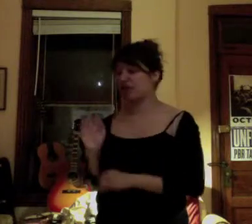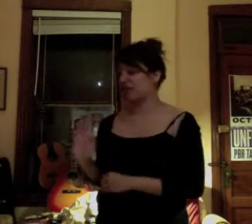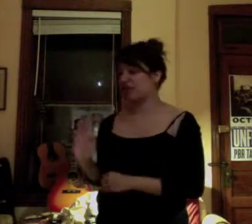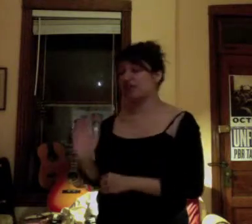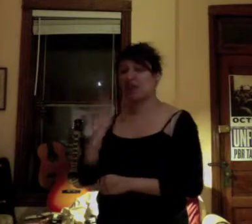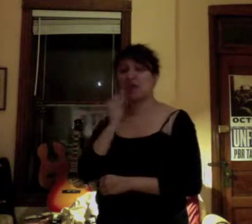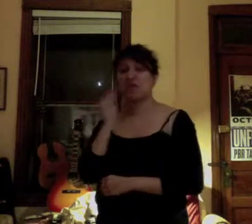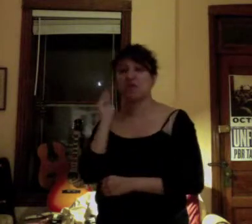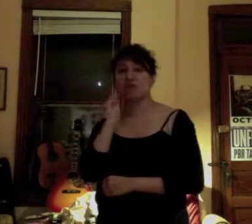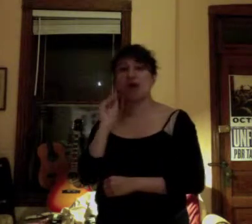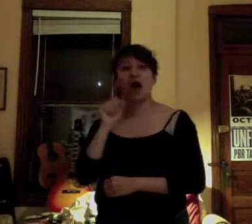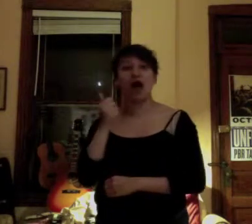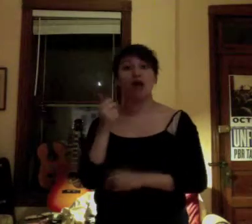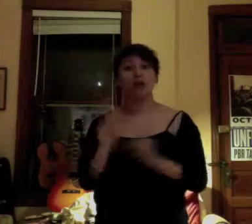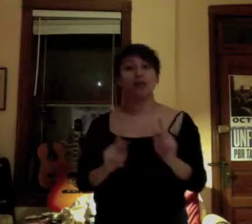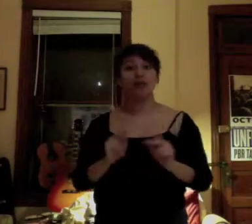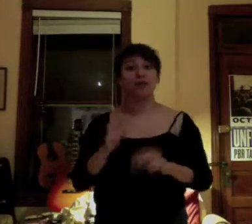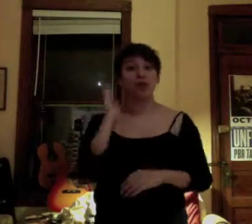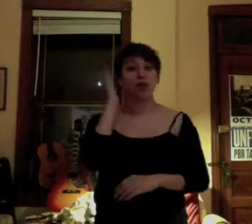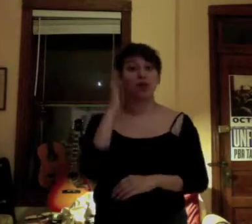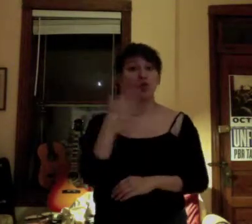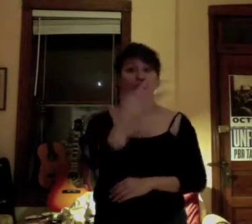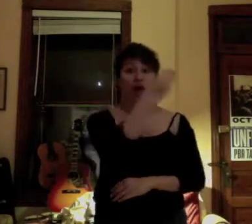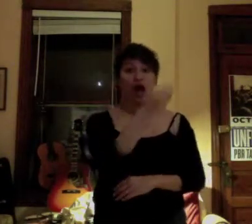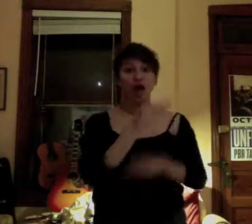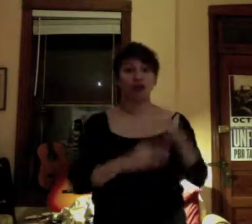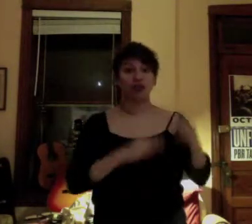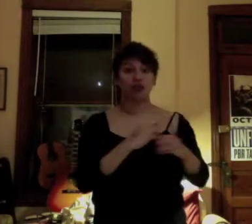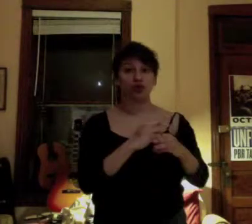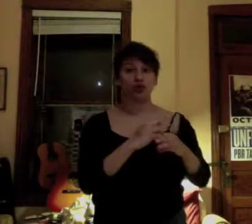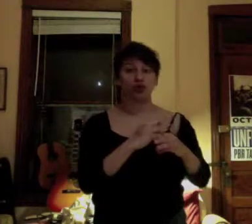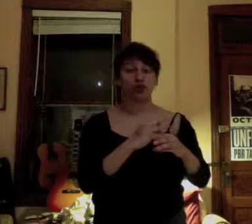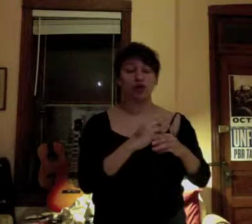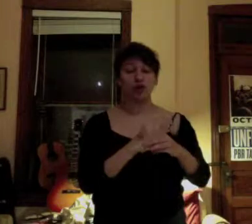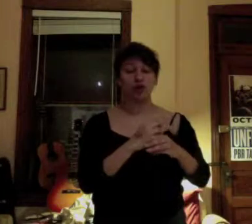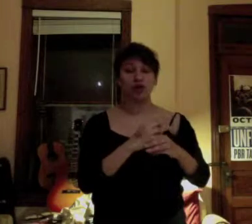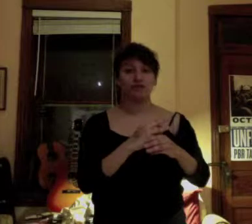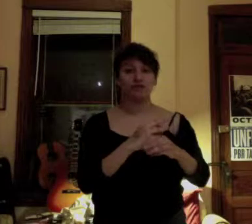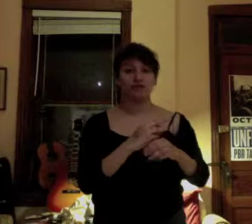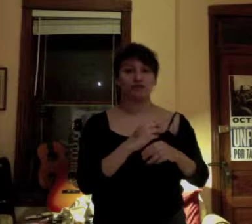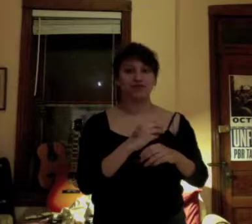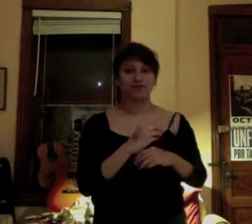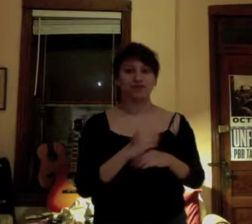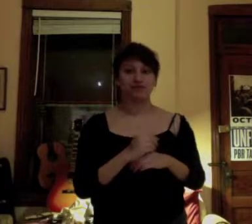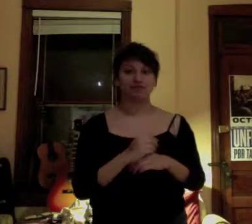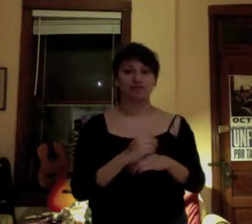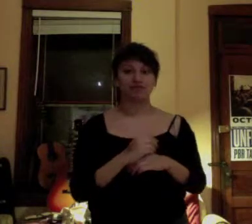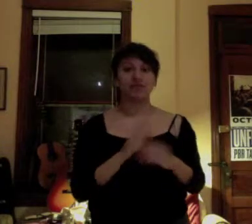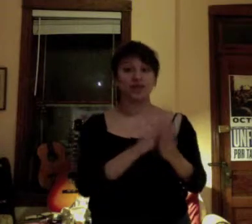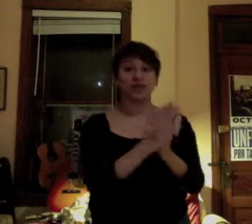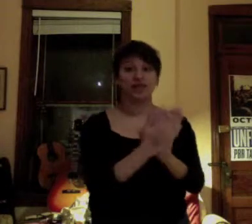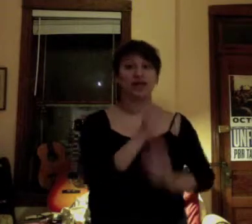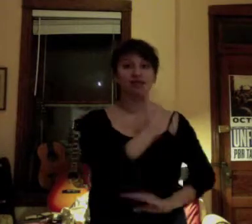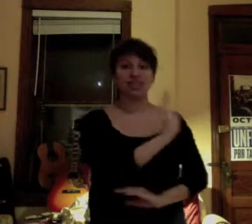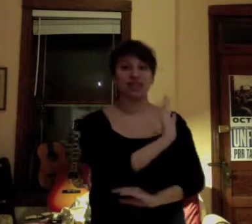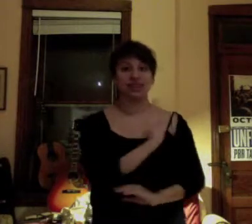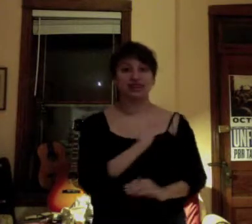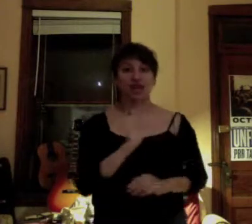the workplace. And others still seem to make the whole world their home. But when a challenge is presented